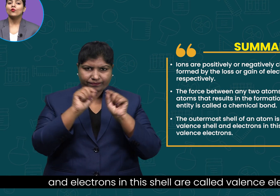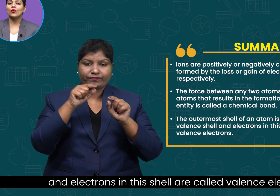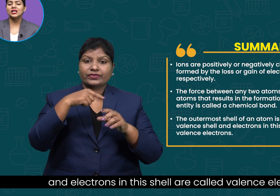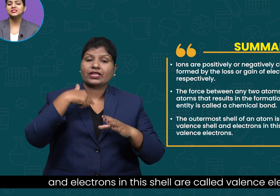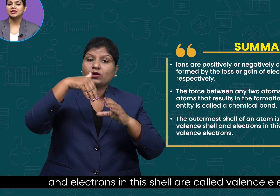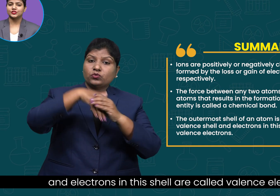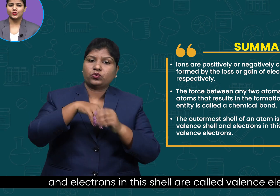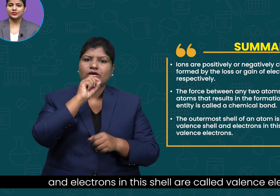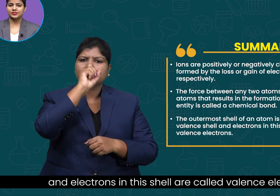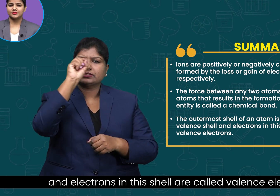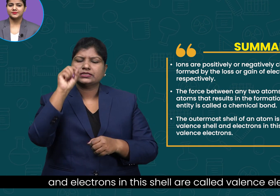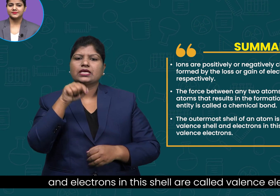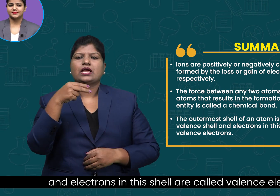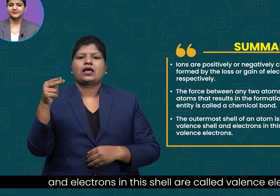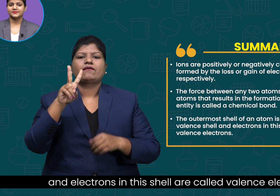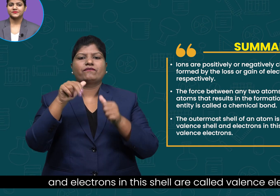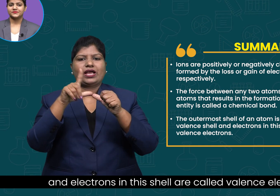called valence electrons.